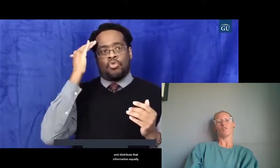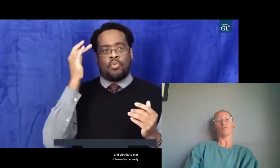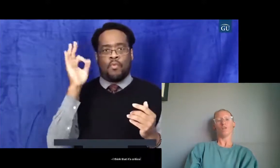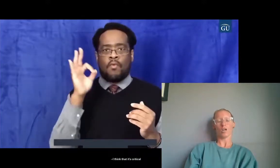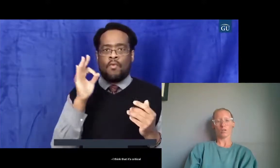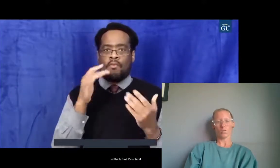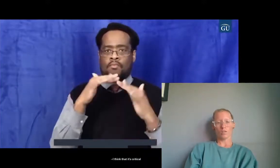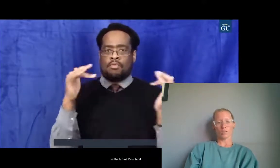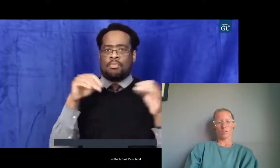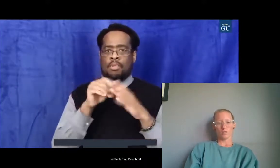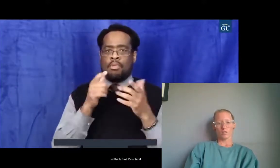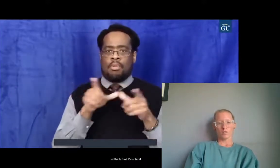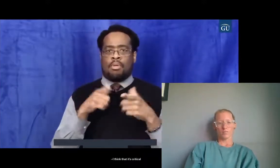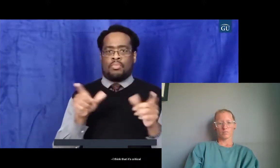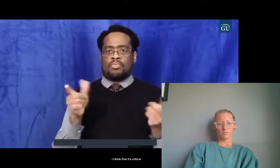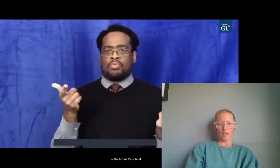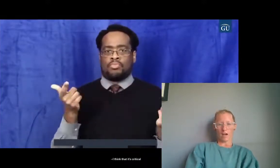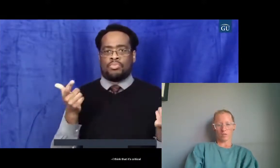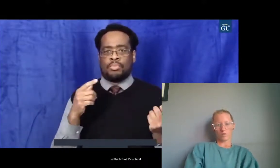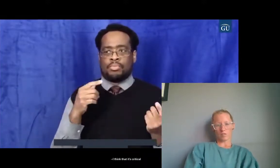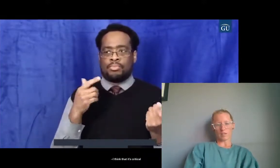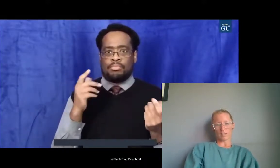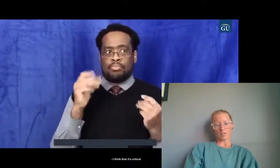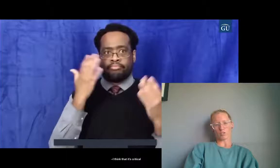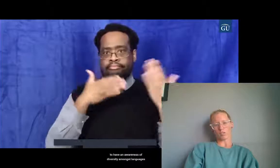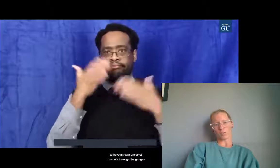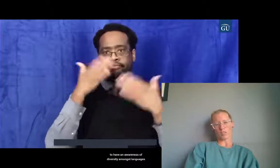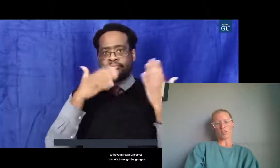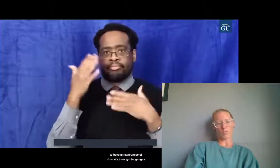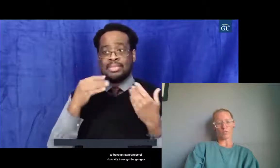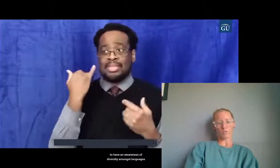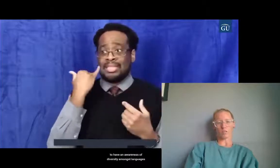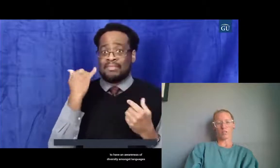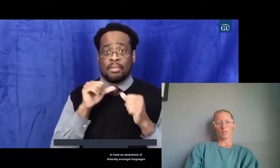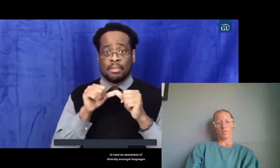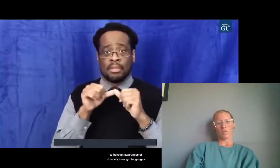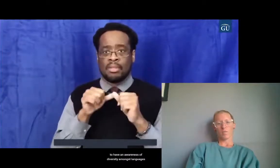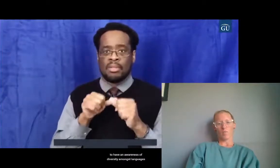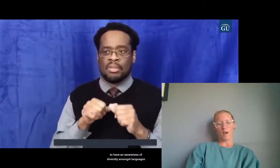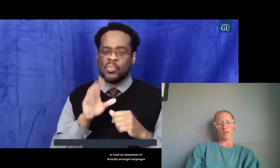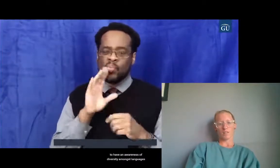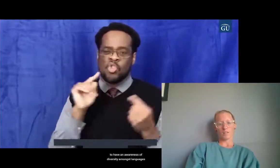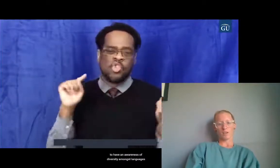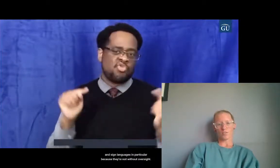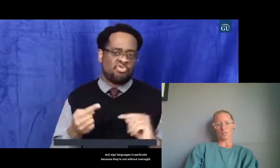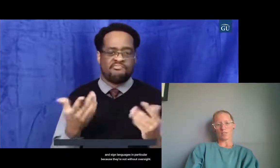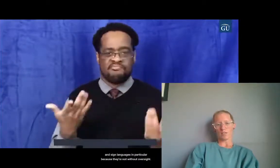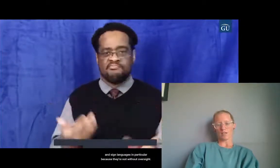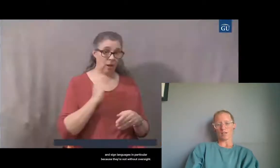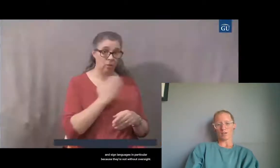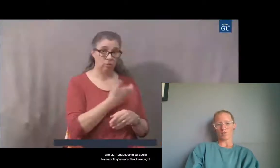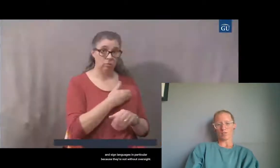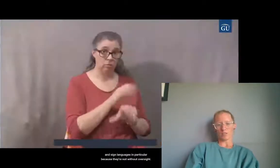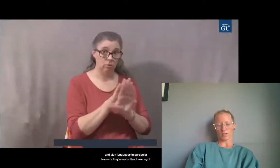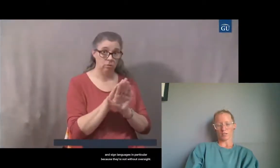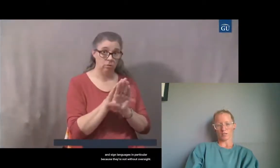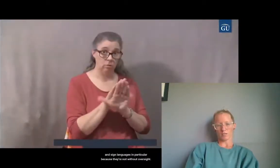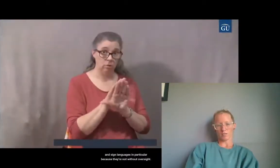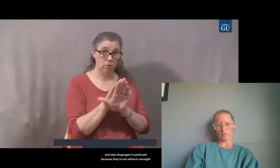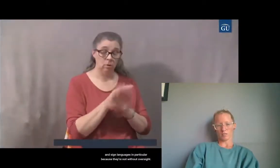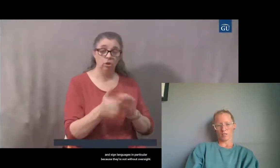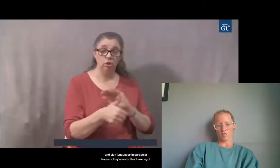to know how the language can be equal while still understanding that they are